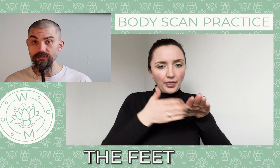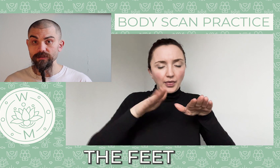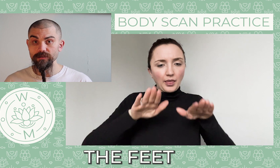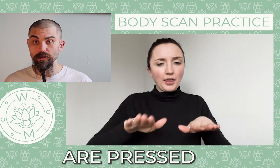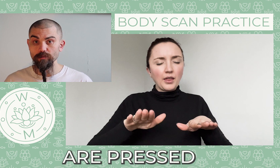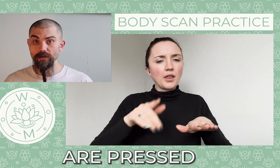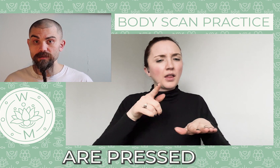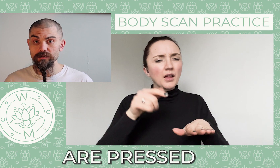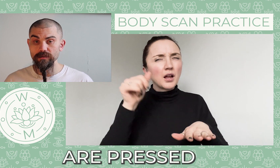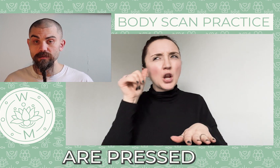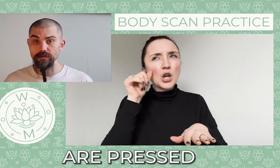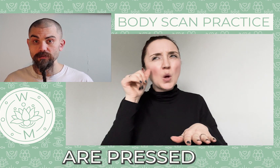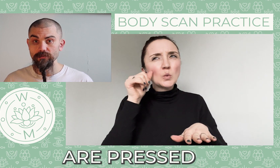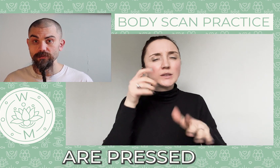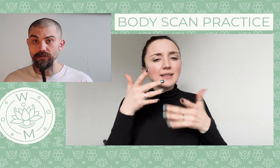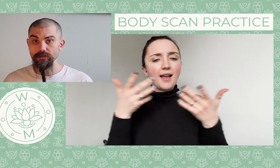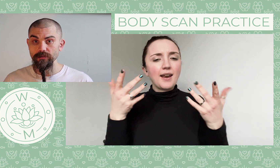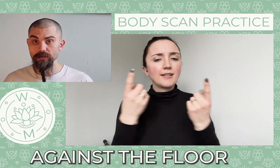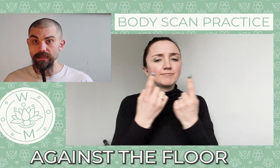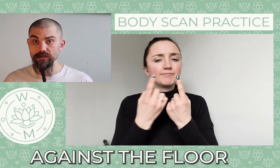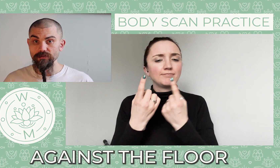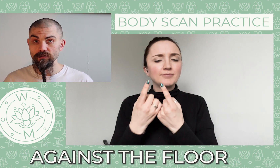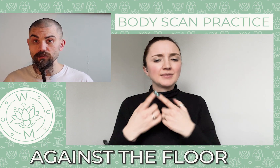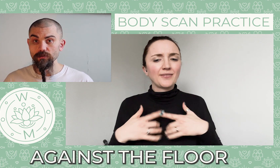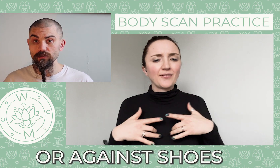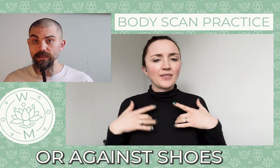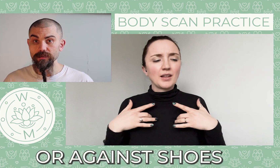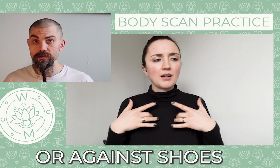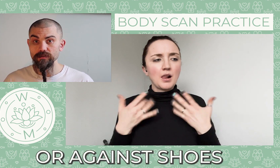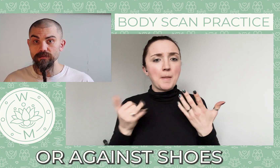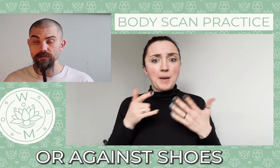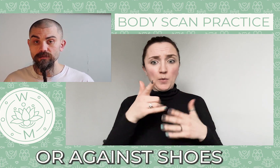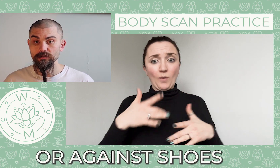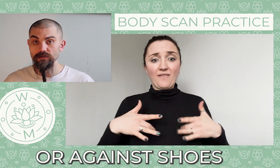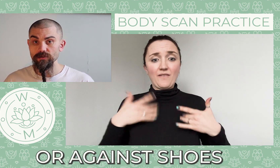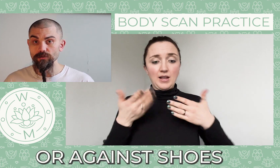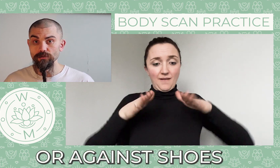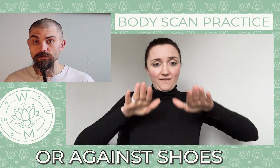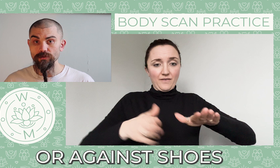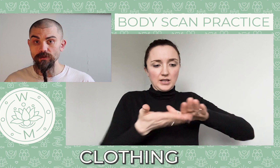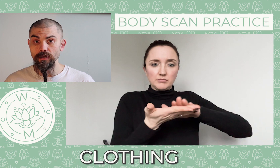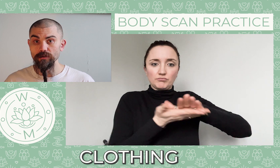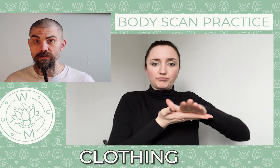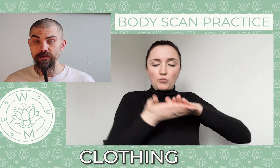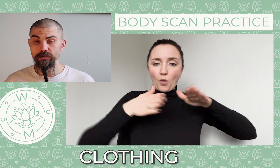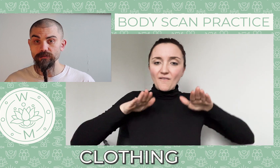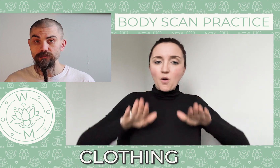feet are pressed against the floor or against shoes or clothing.